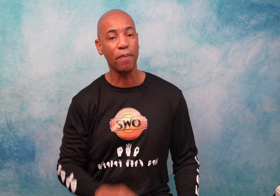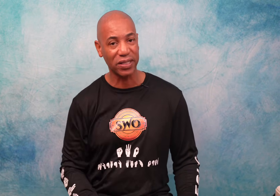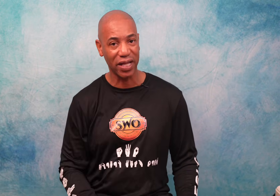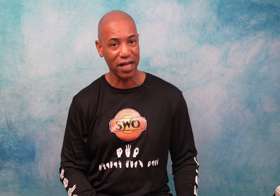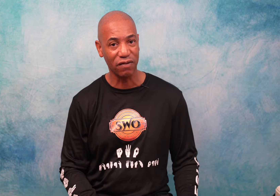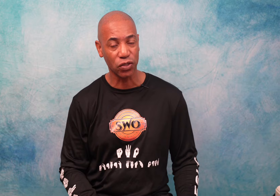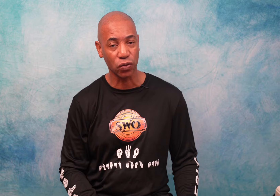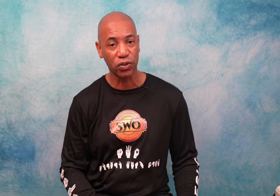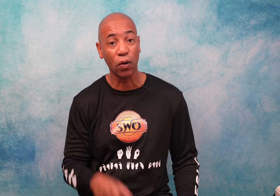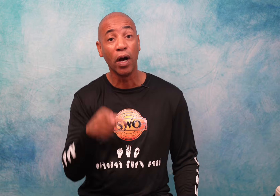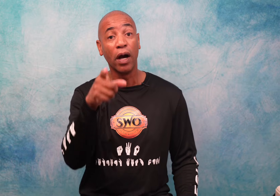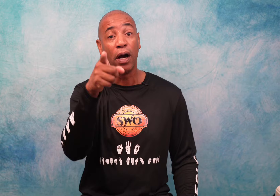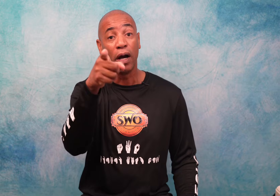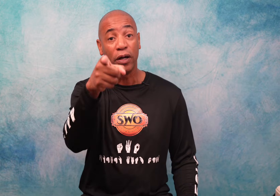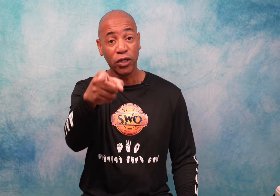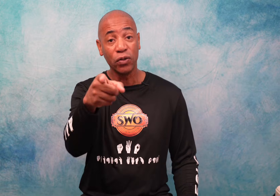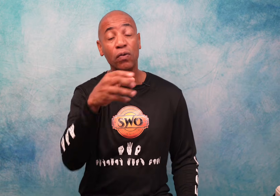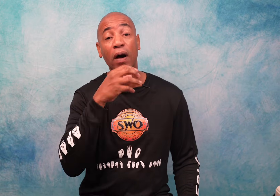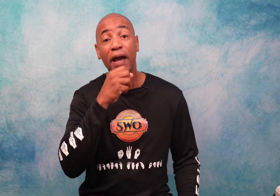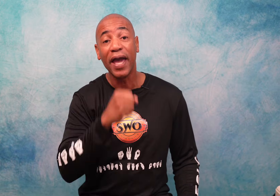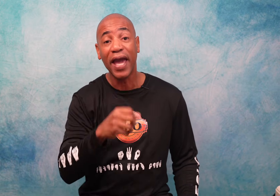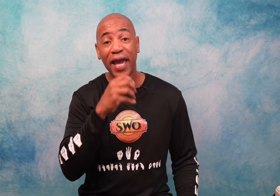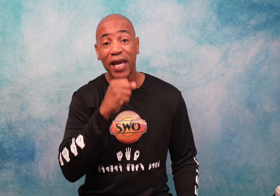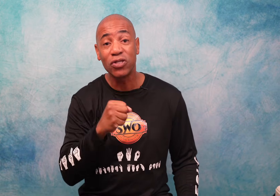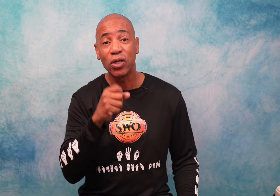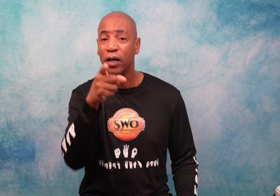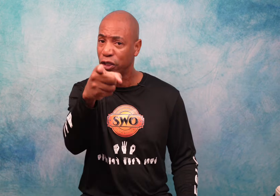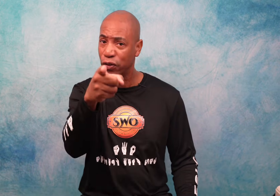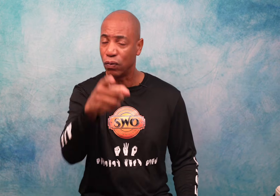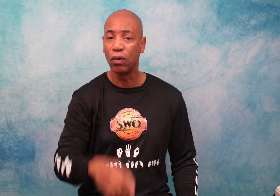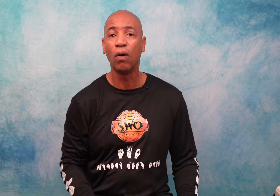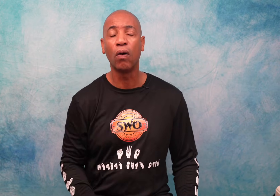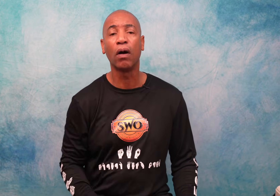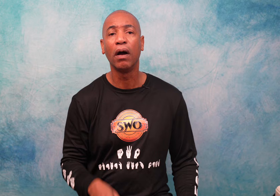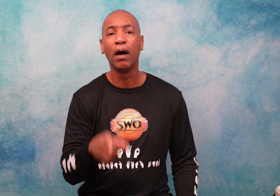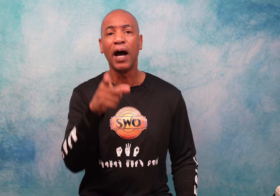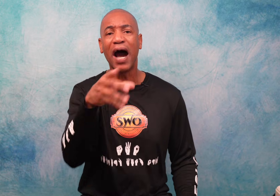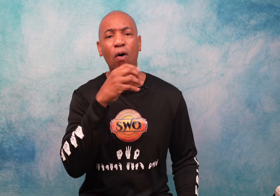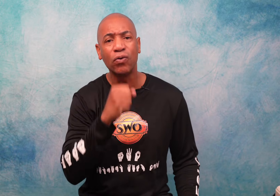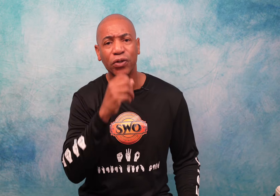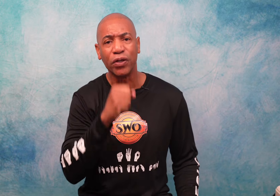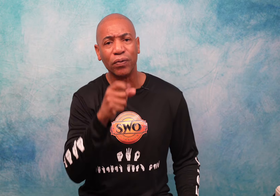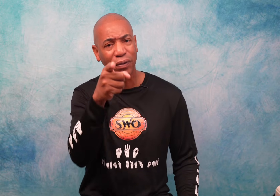back to that individual. So, you, age, you, or how old are you?